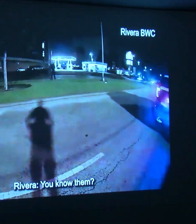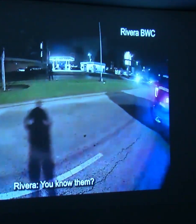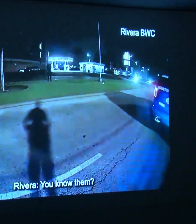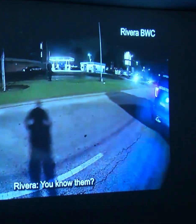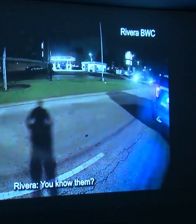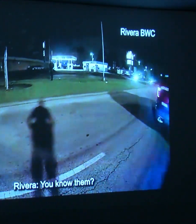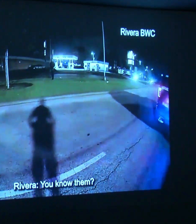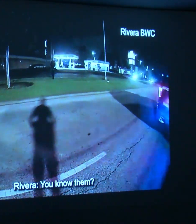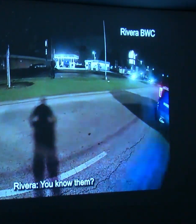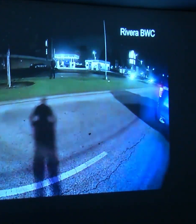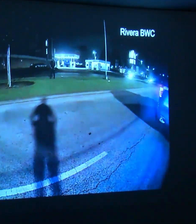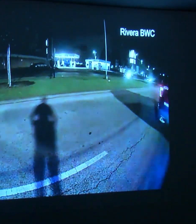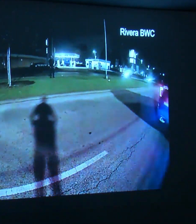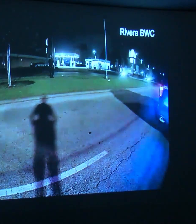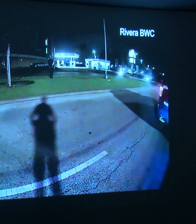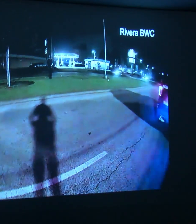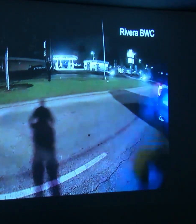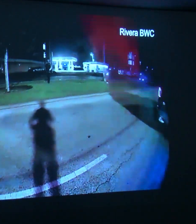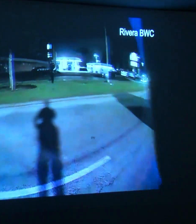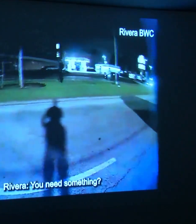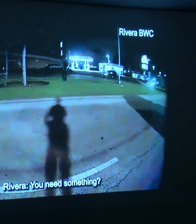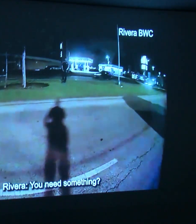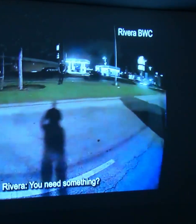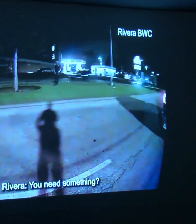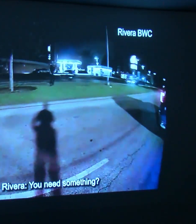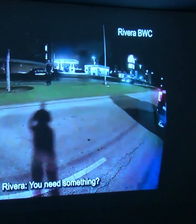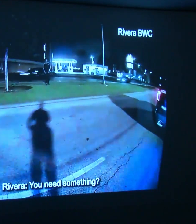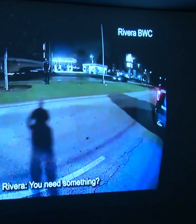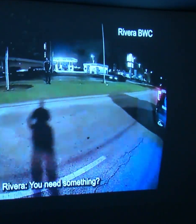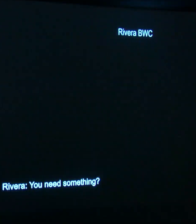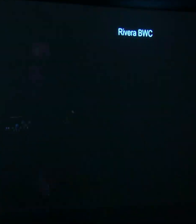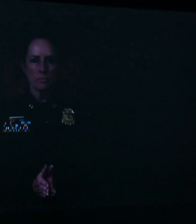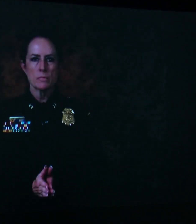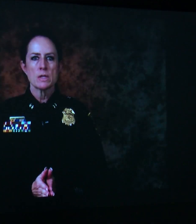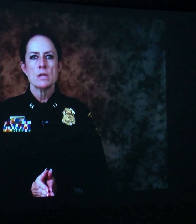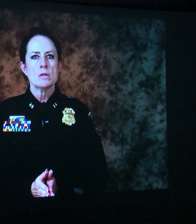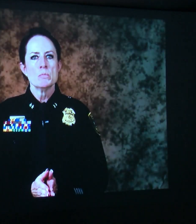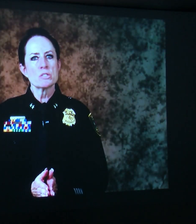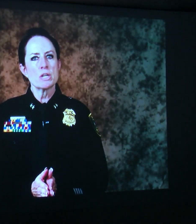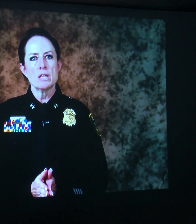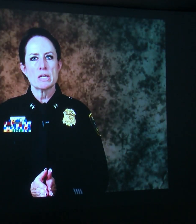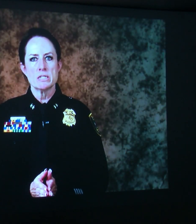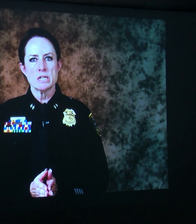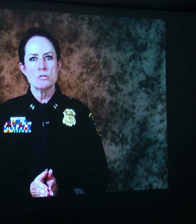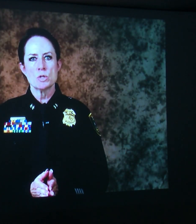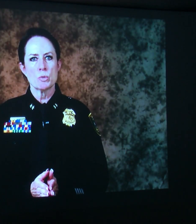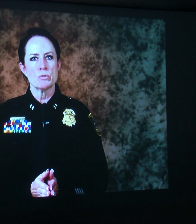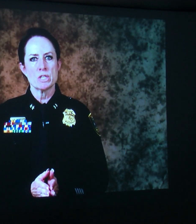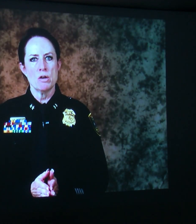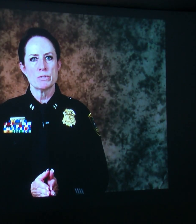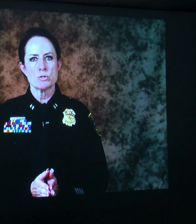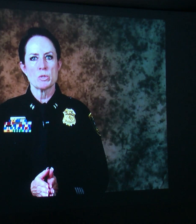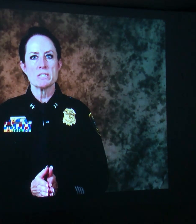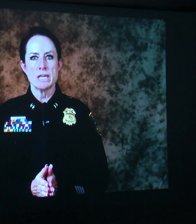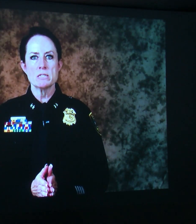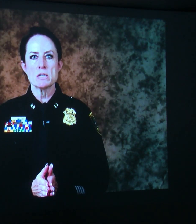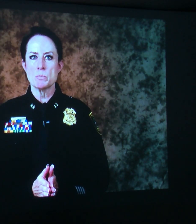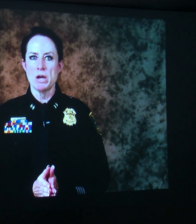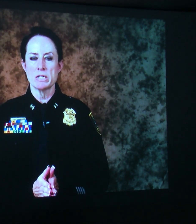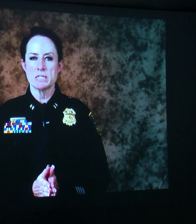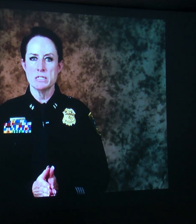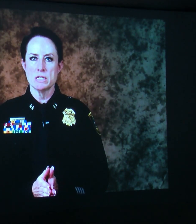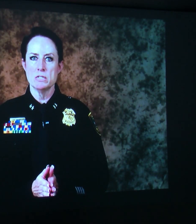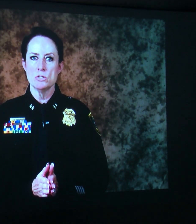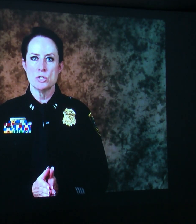You know them? You need some? Mr. Gullett continued to approach the officers with his hands in